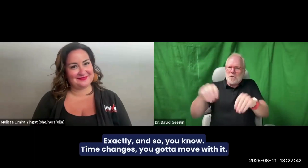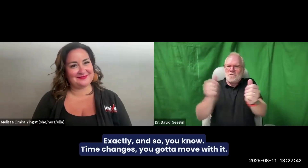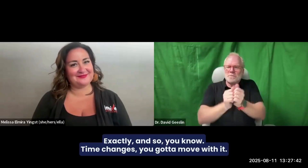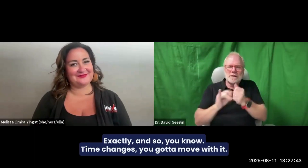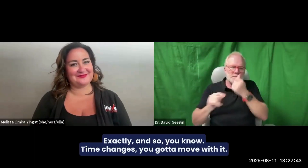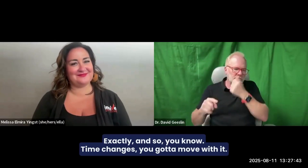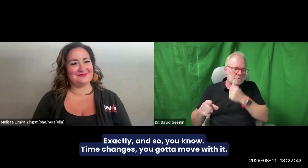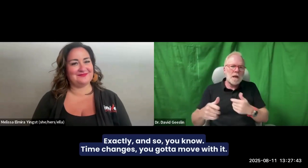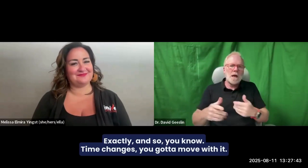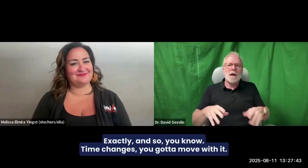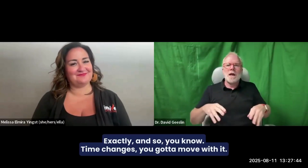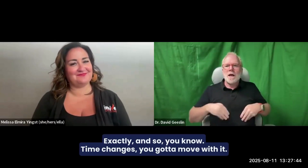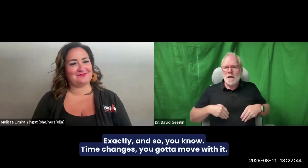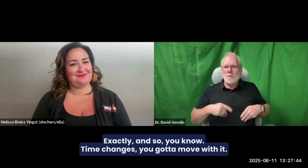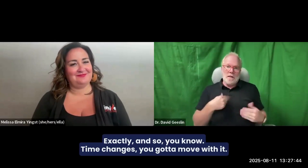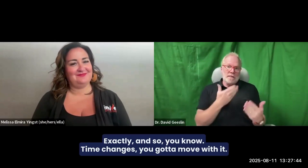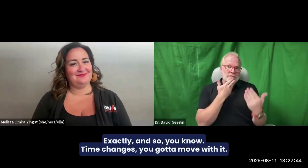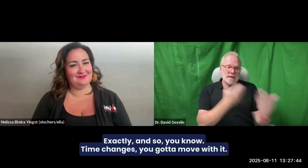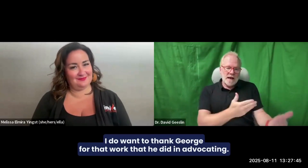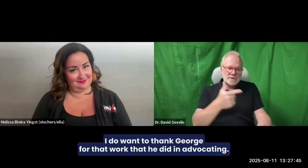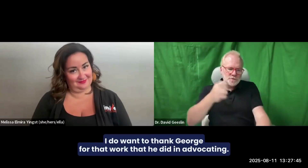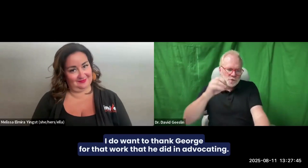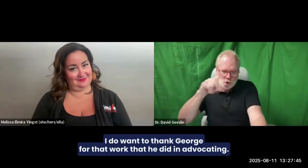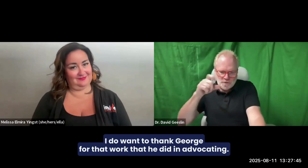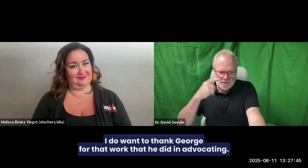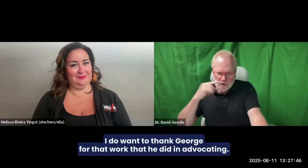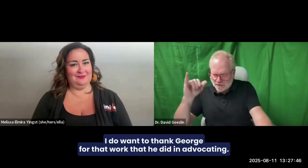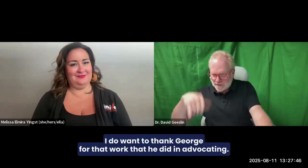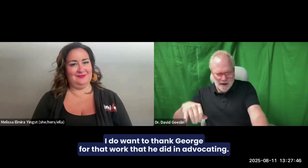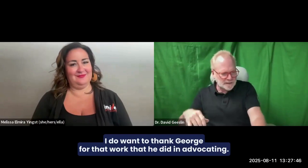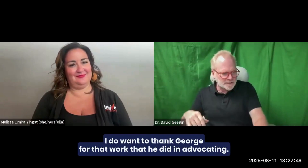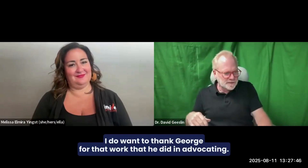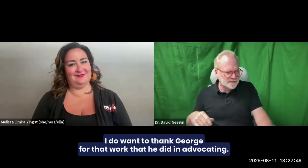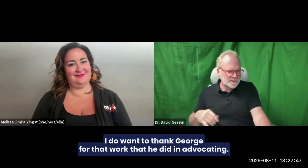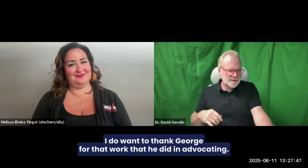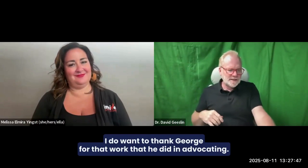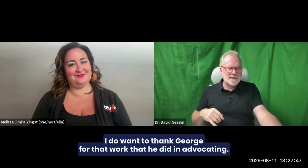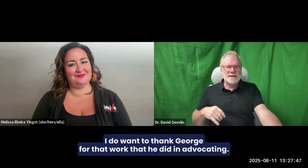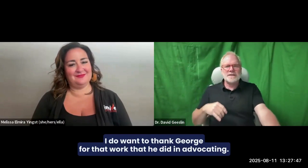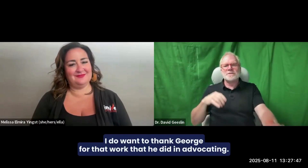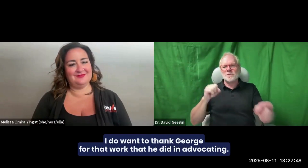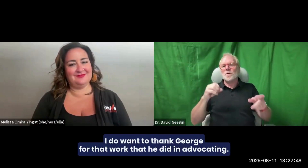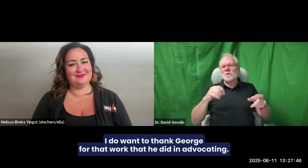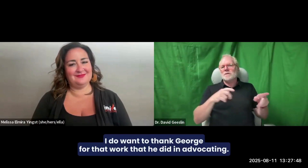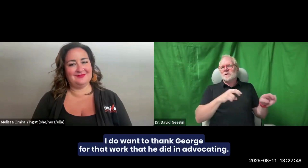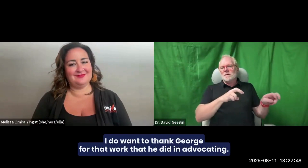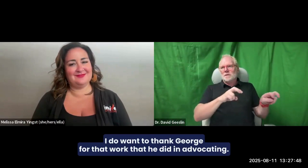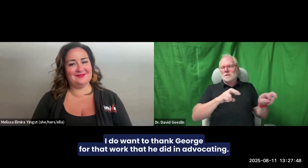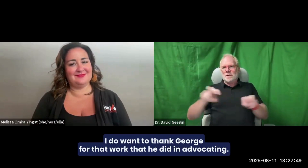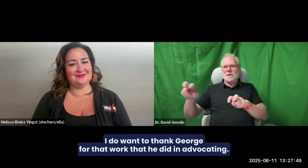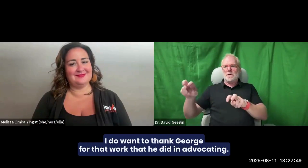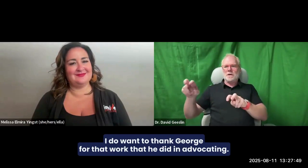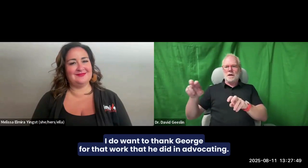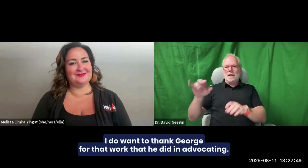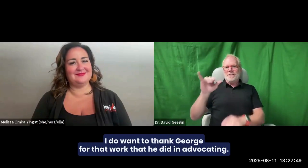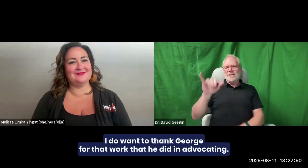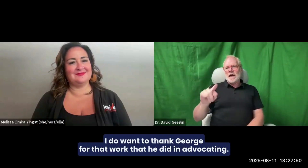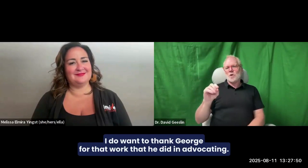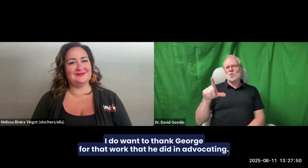And so, time changes, you got to move with it. I do want to thank George for that work that he did in